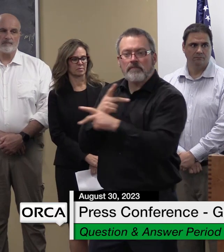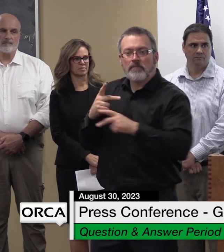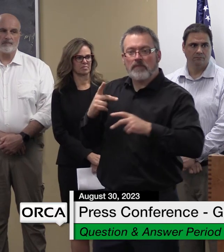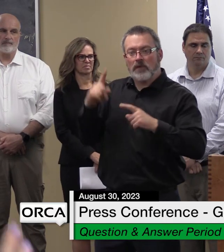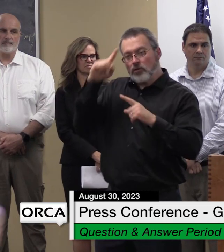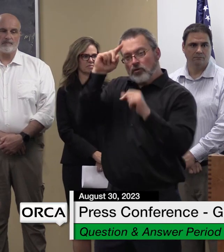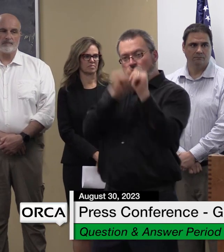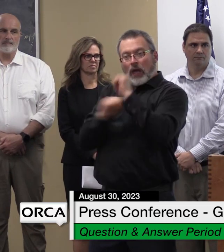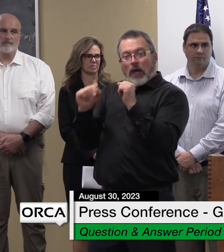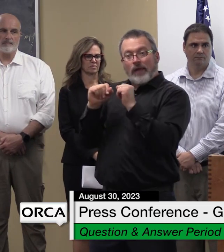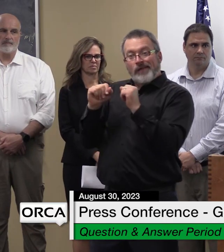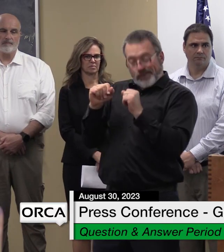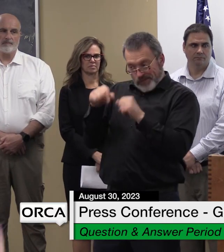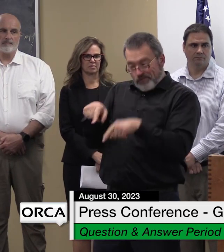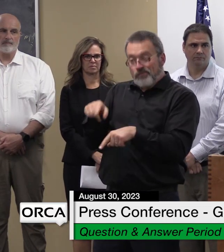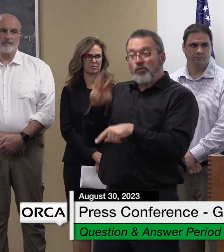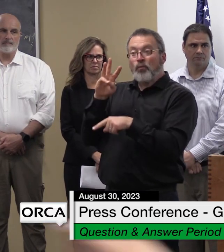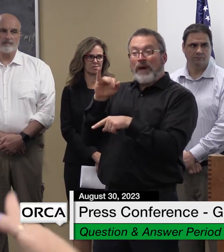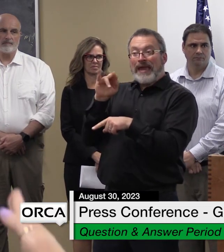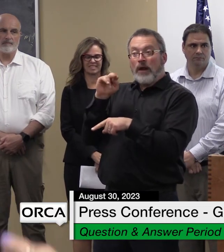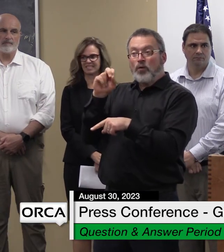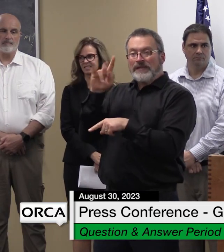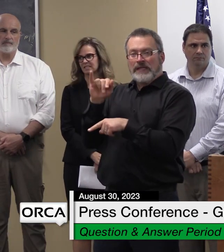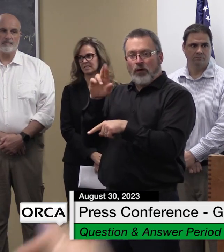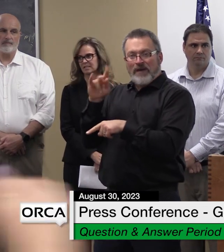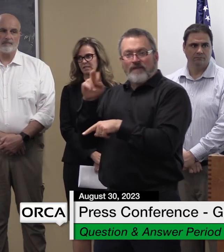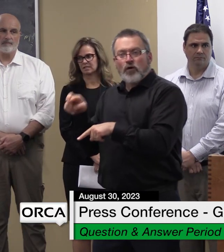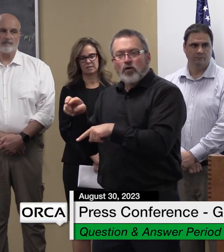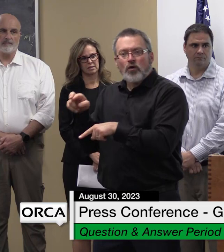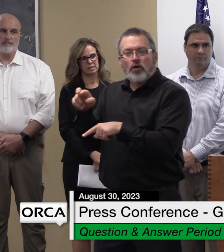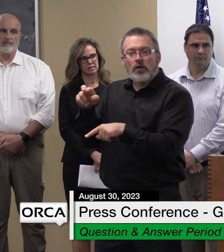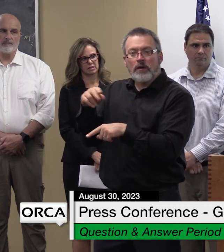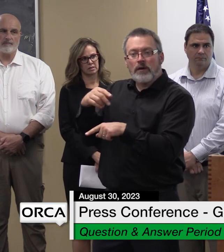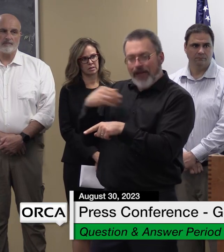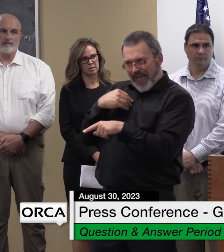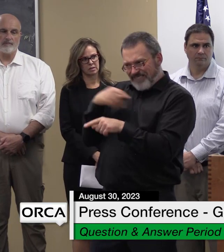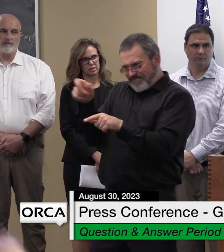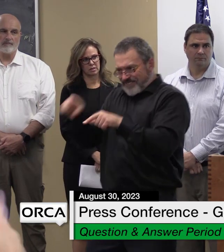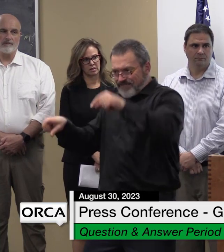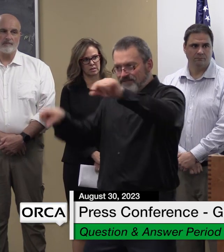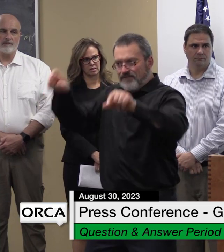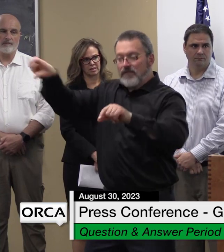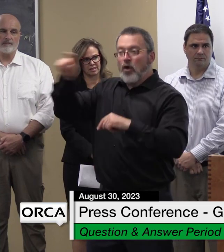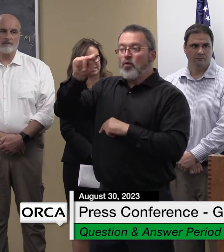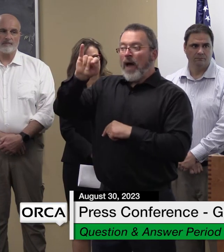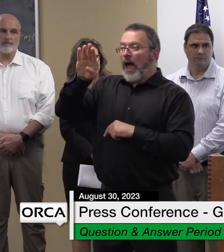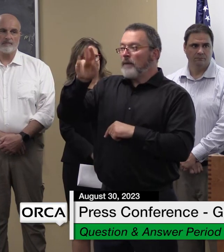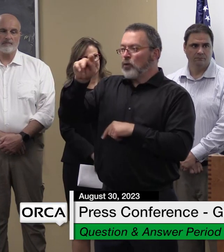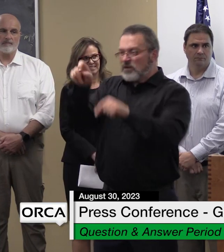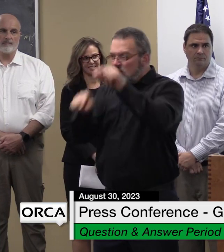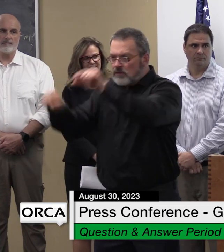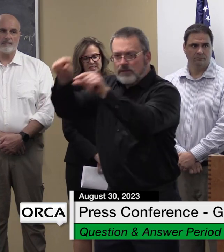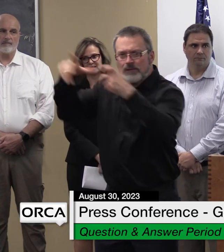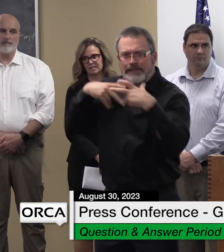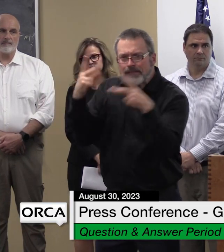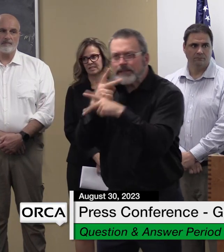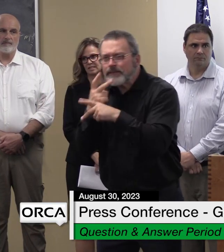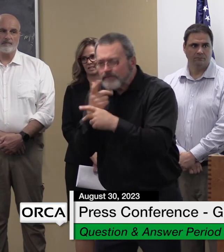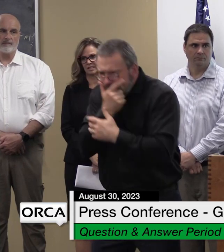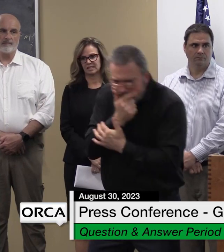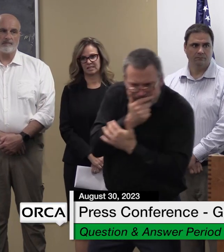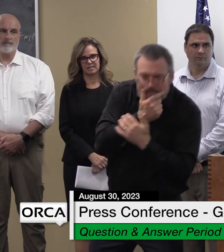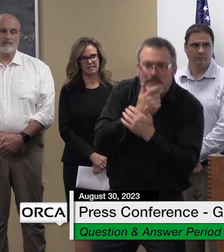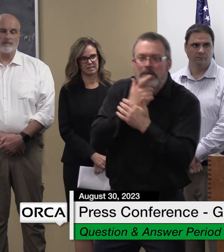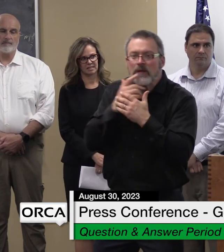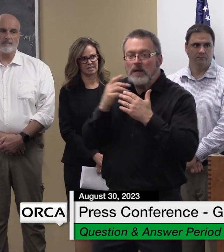so forth. So it's a giant puzzle, but it's solvable. It's just going to take a lot of work, a lot